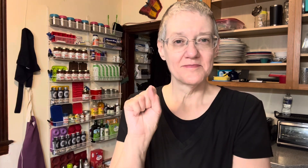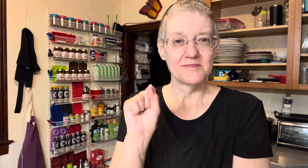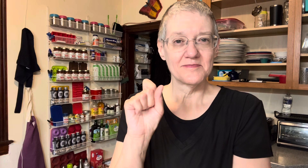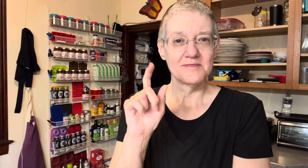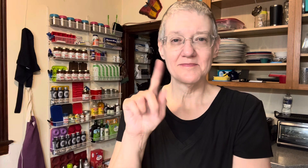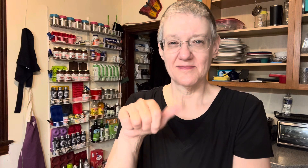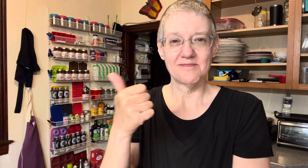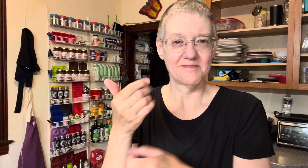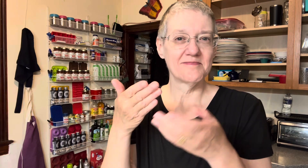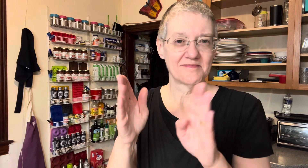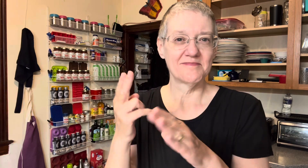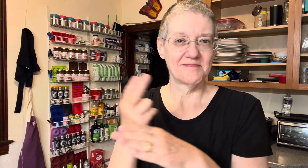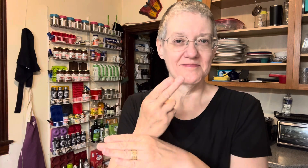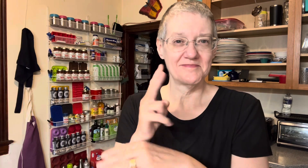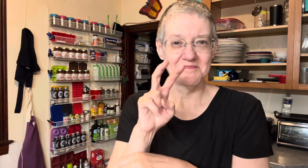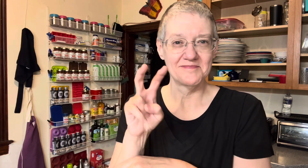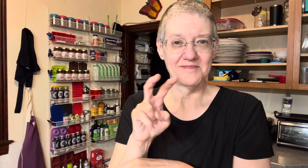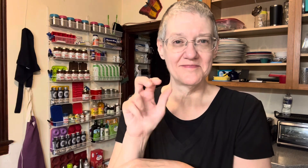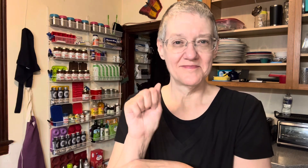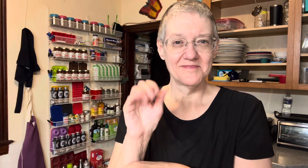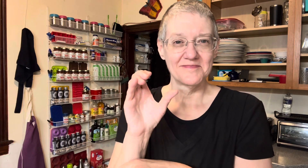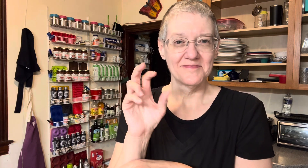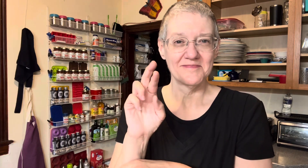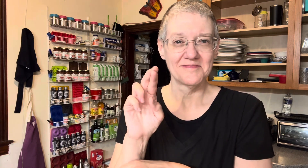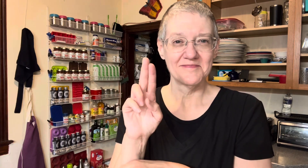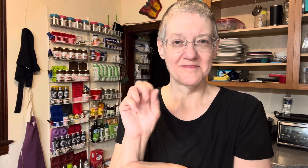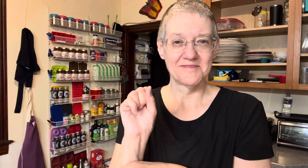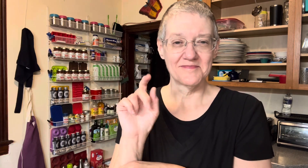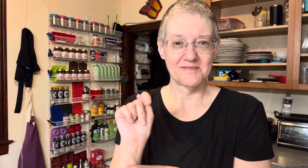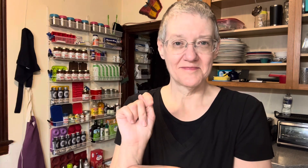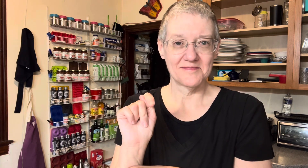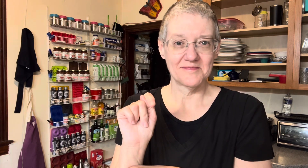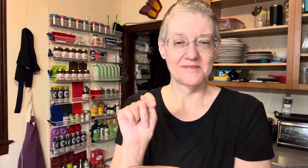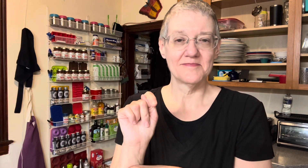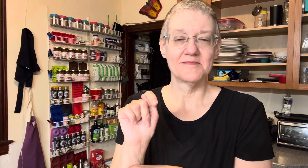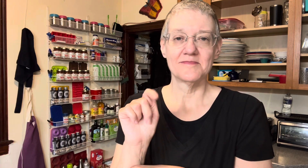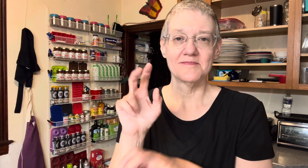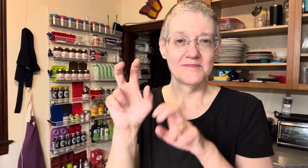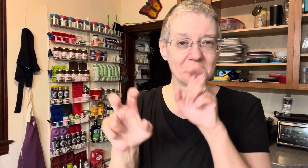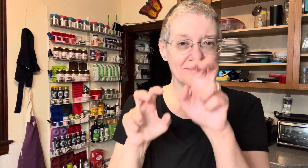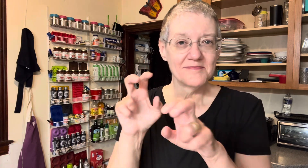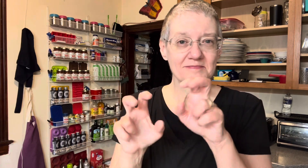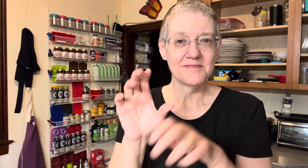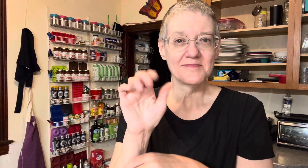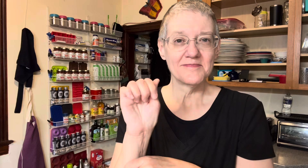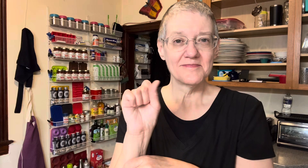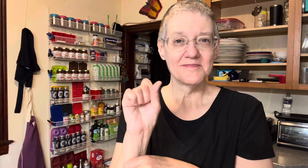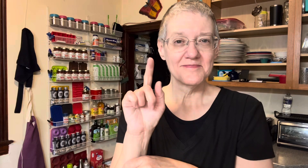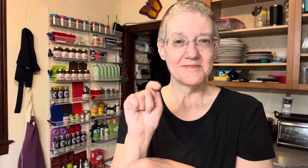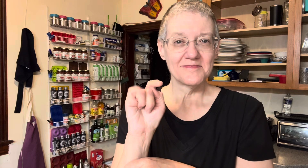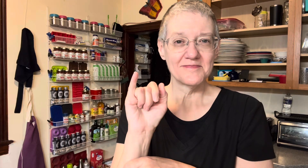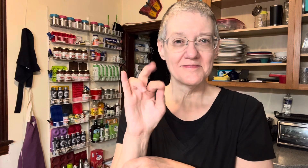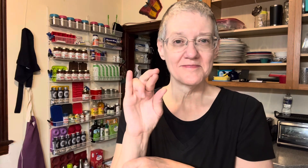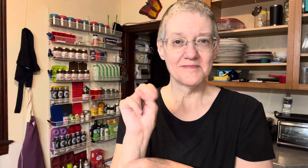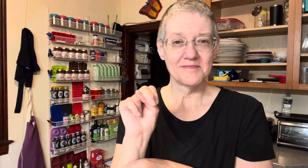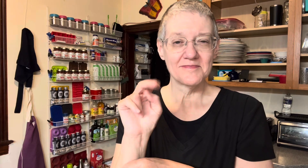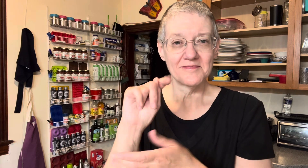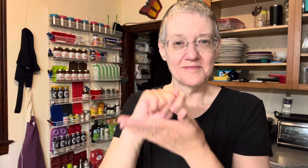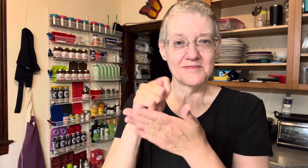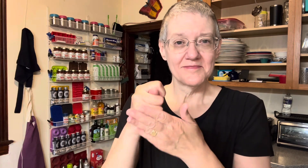crust. That's another way I use this tortilla dough. So I invested in a cast iron